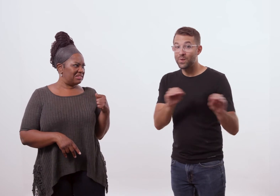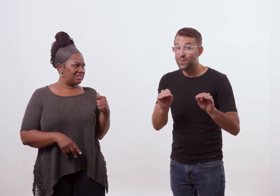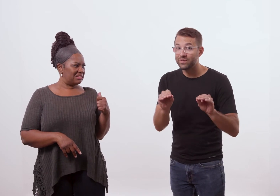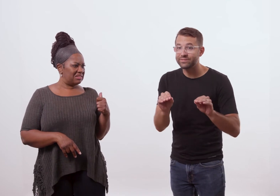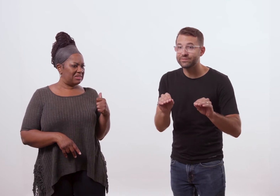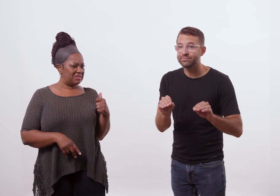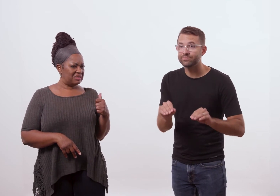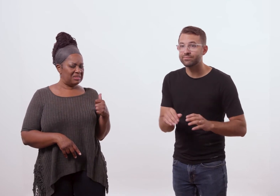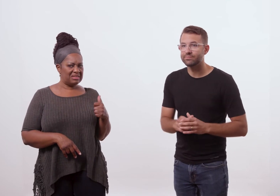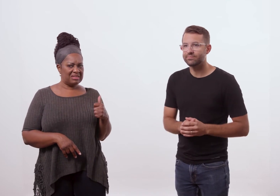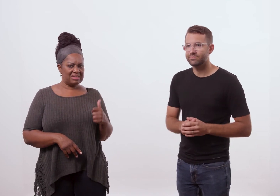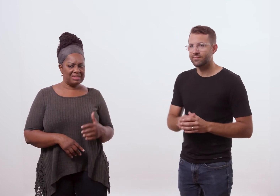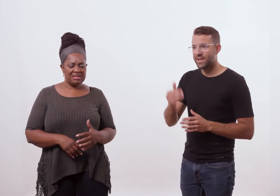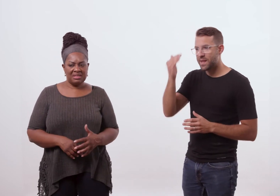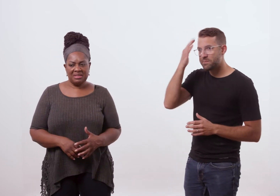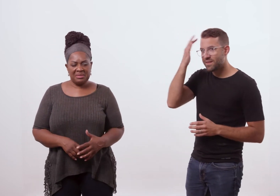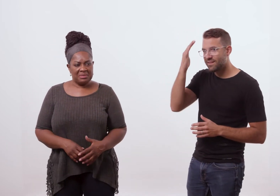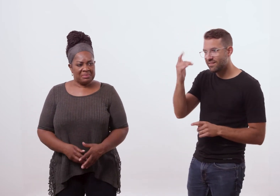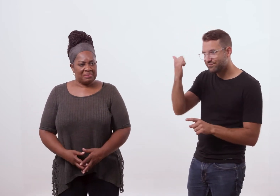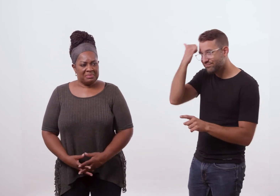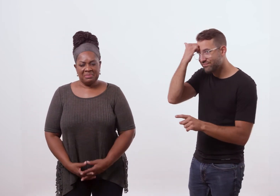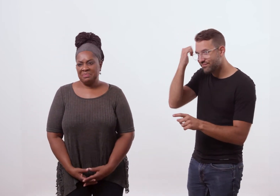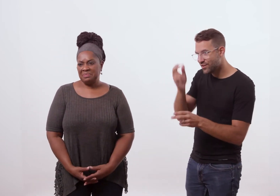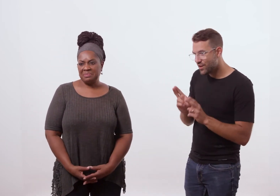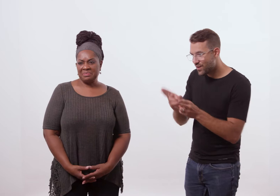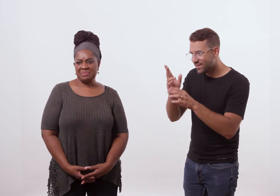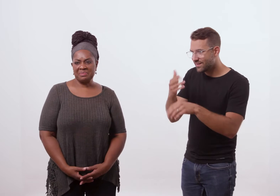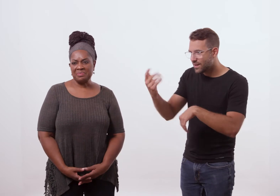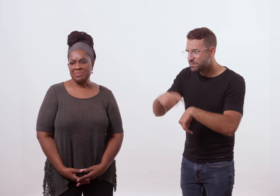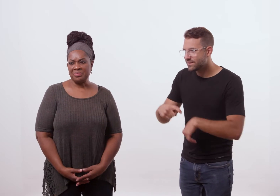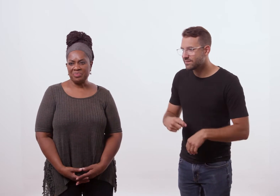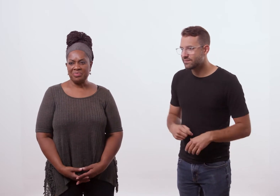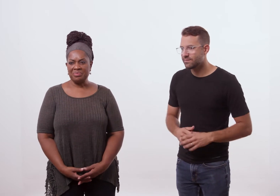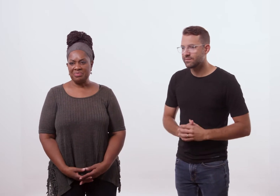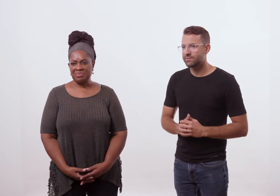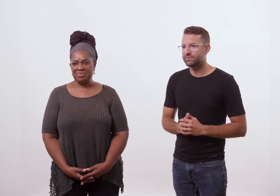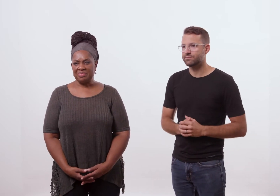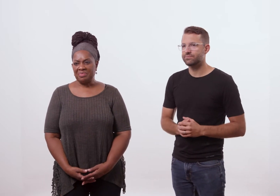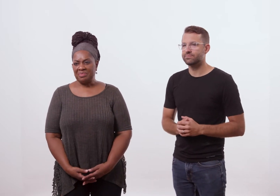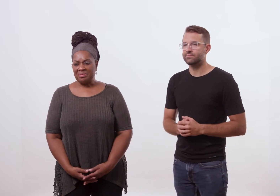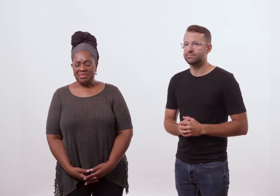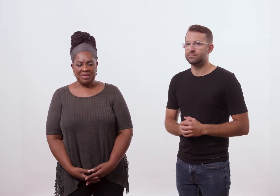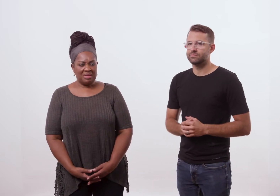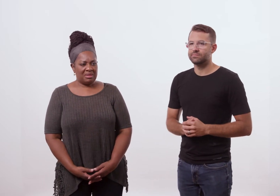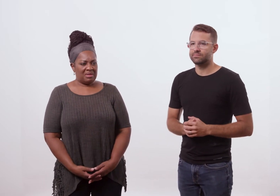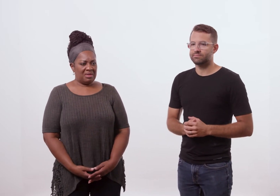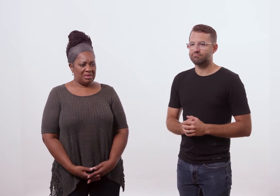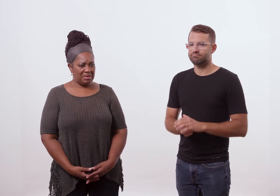move. Pike, you rock skull. Make it quicker next time. Now, don't get jumpy. There's a